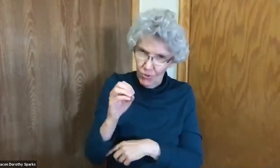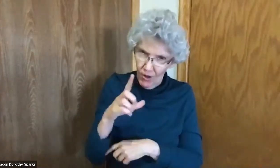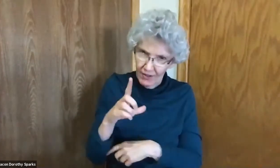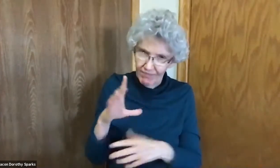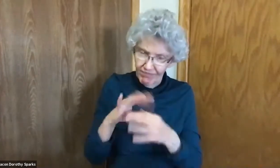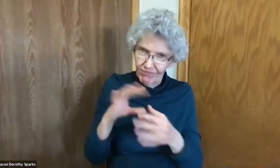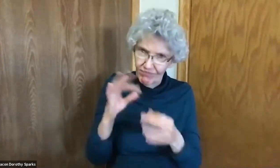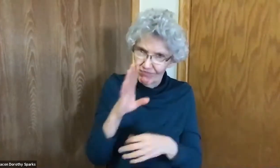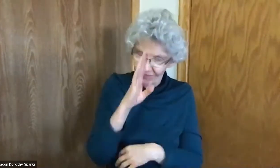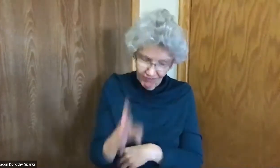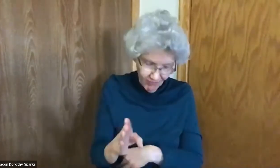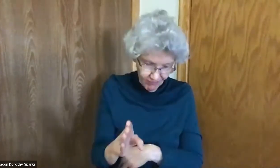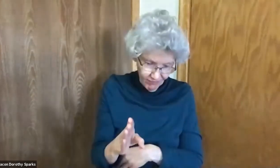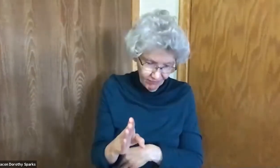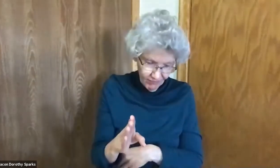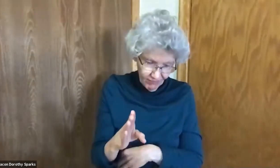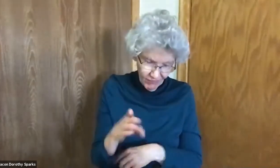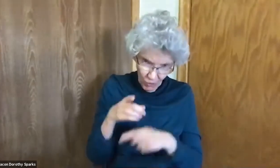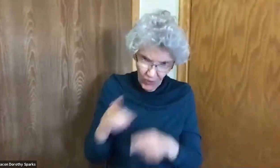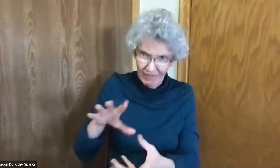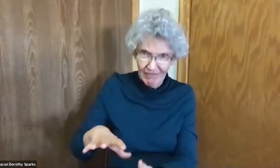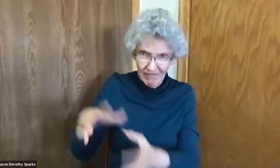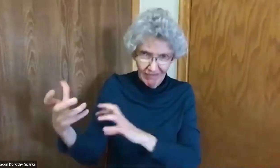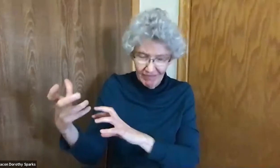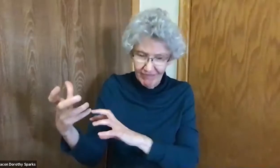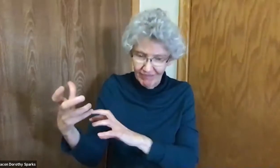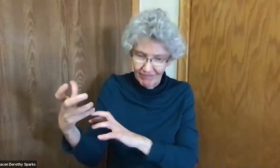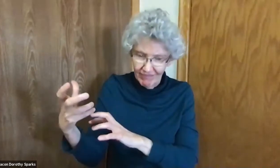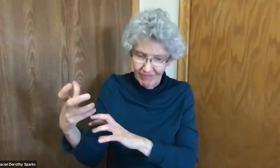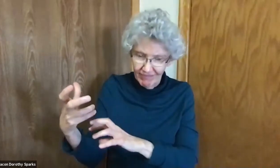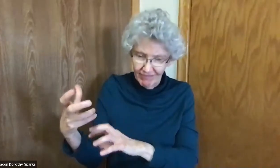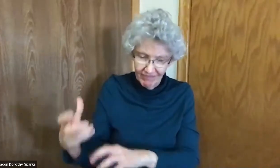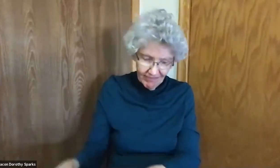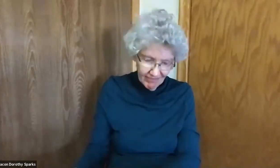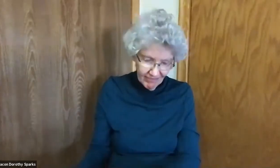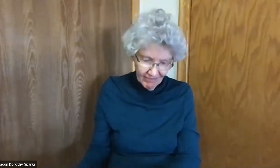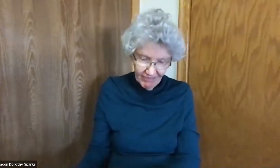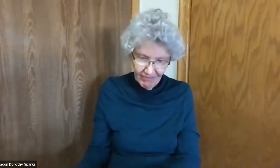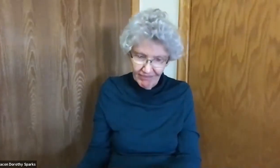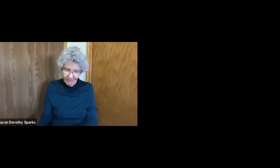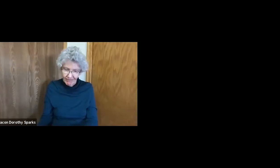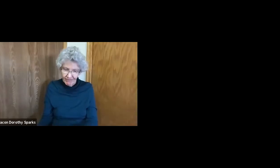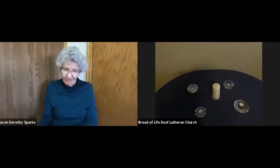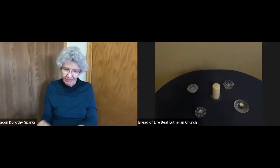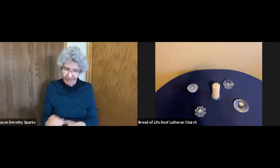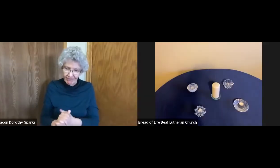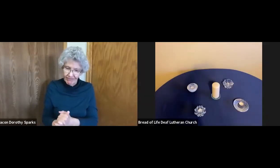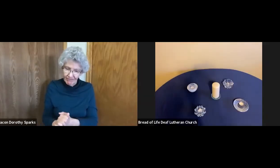We remember Joel's brutal honesty in the midst of chaos.